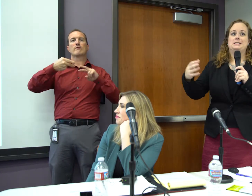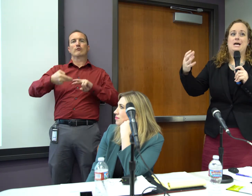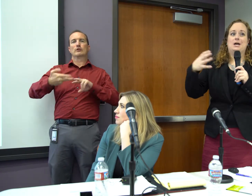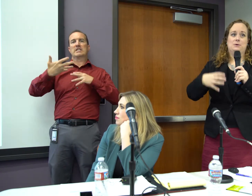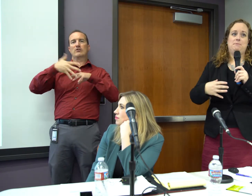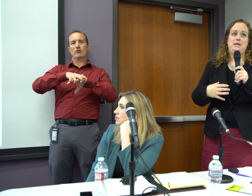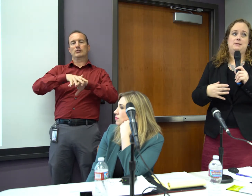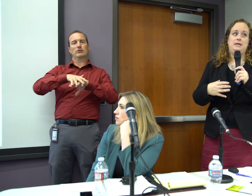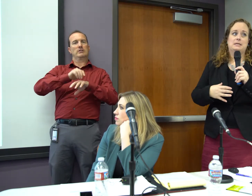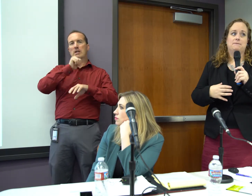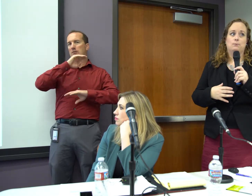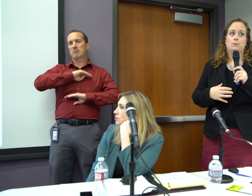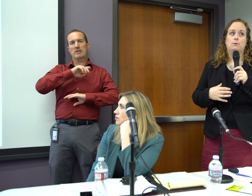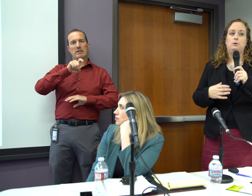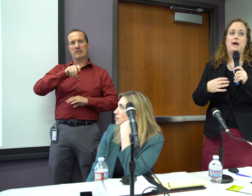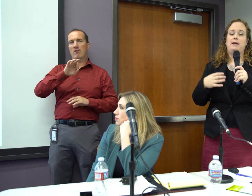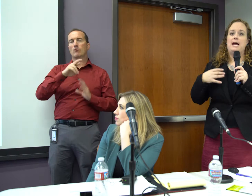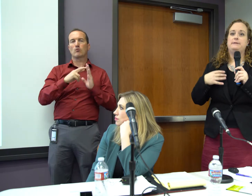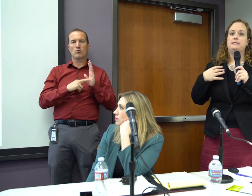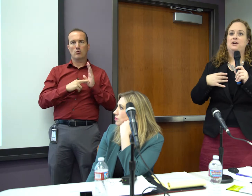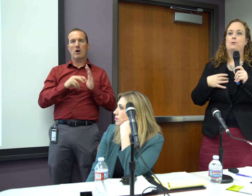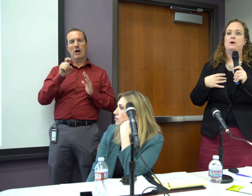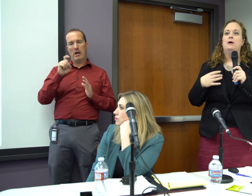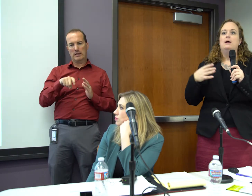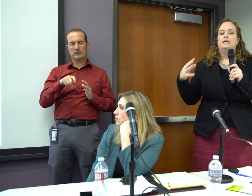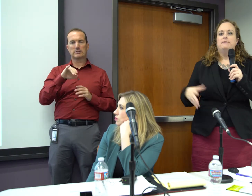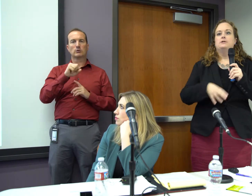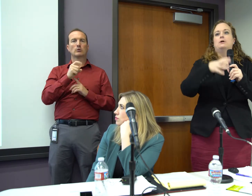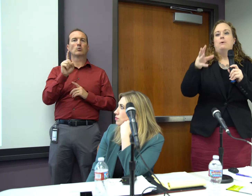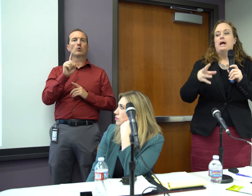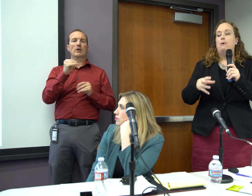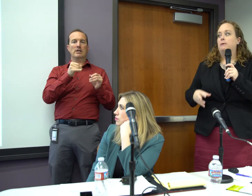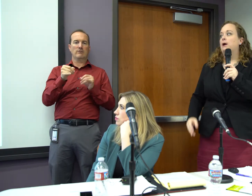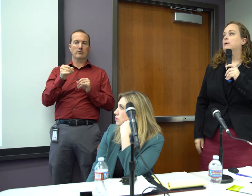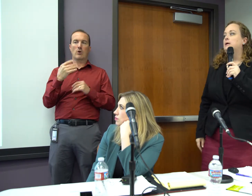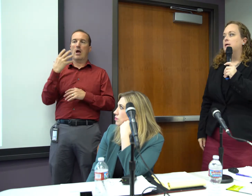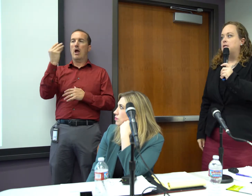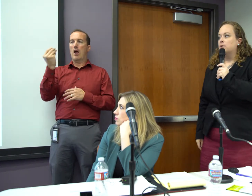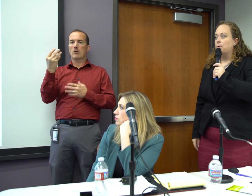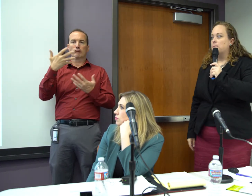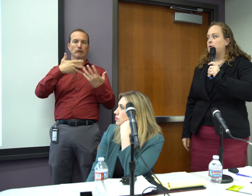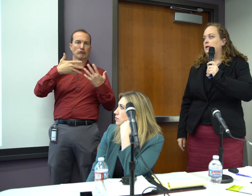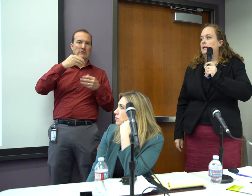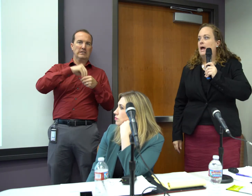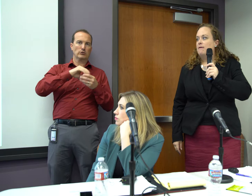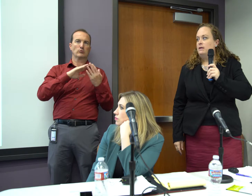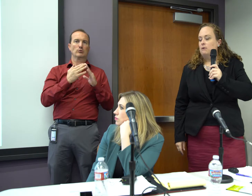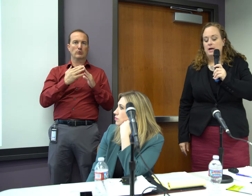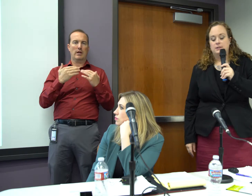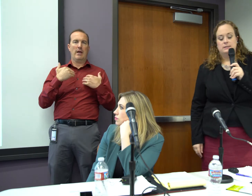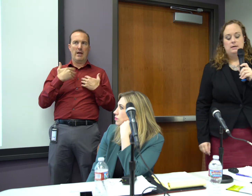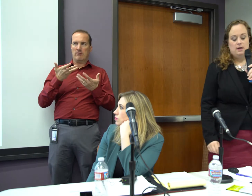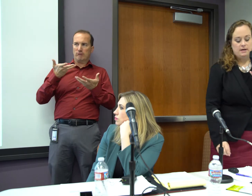integration and is not going to meet the needs of the rule. It has to be a scenario where the individuals are going out and about into their own community and